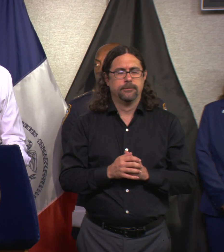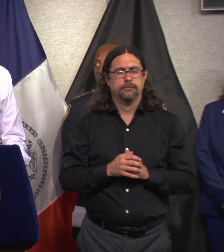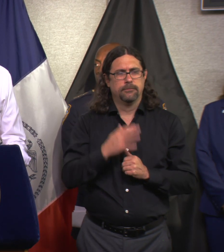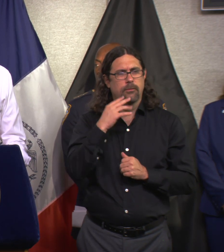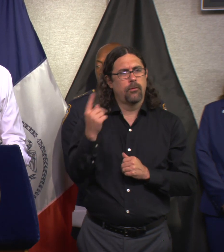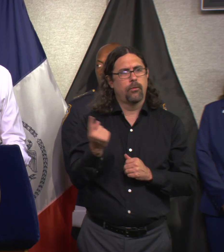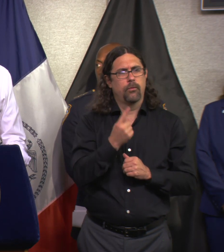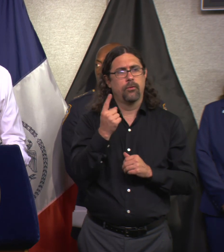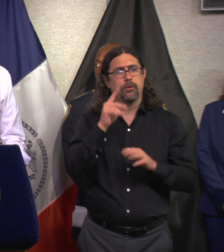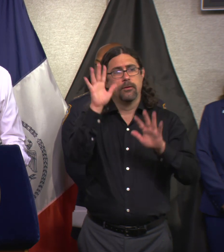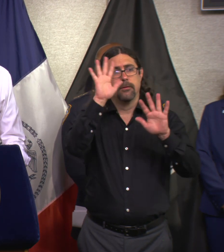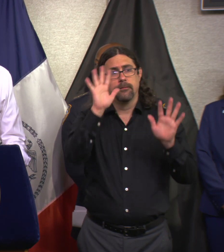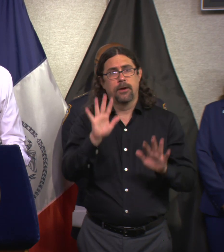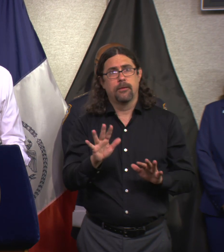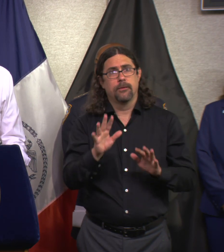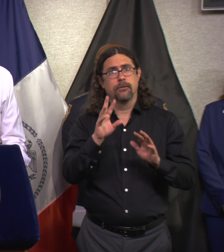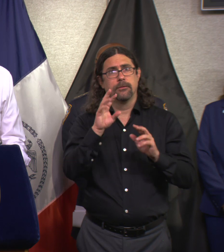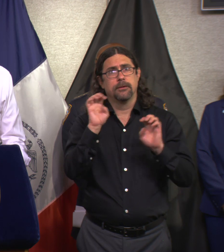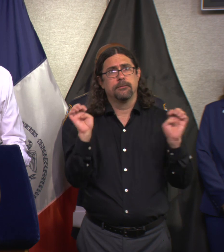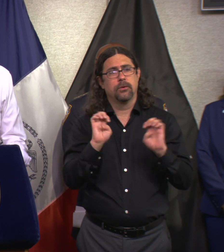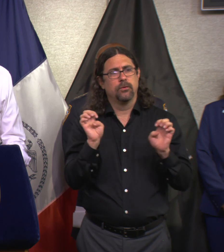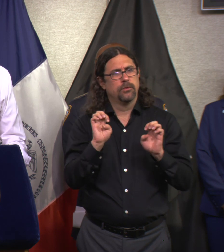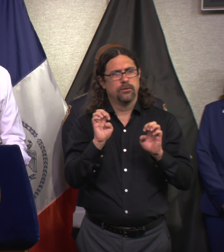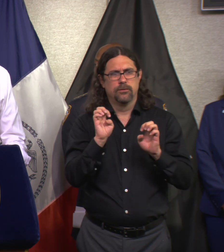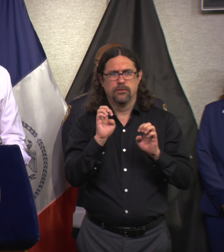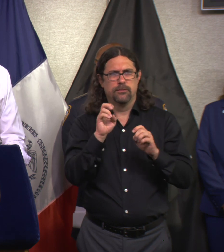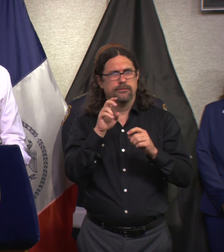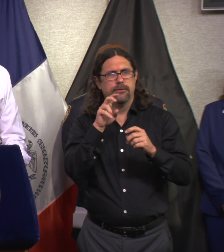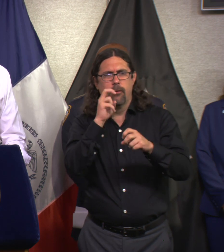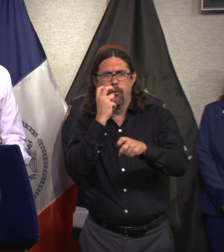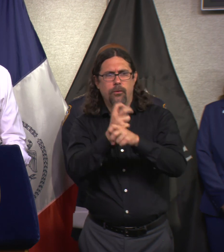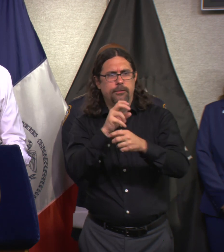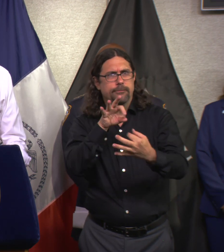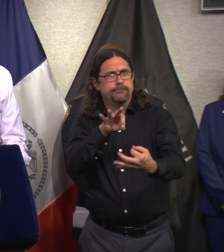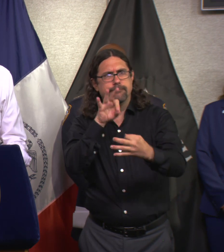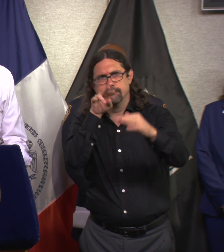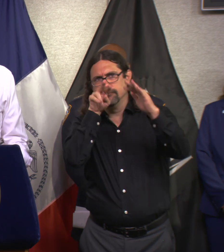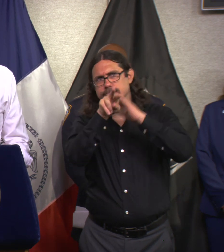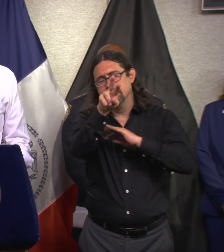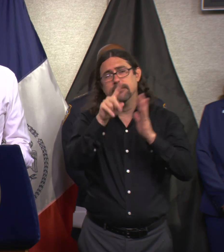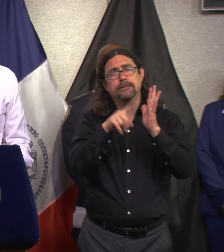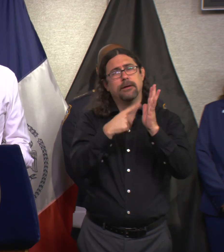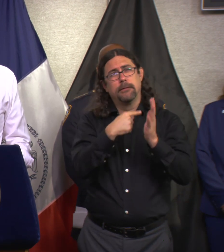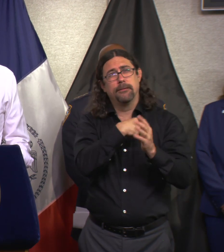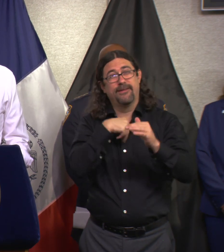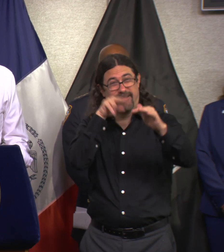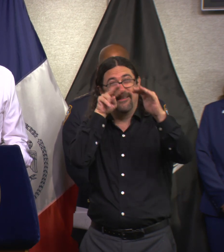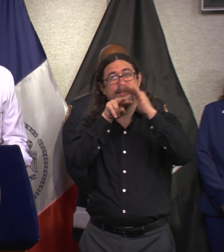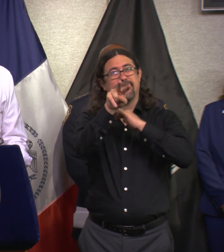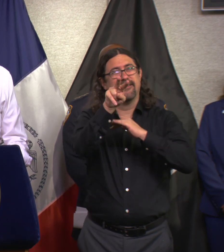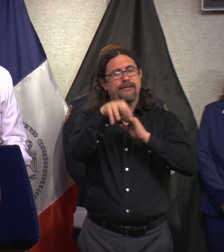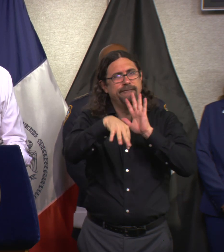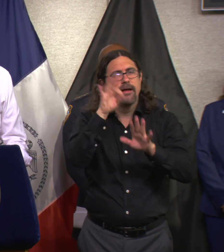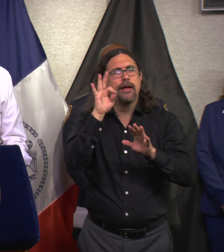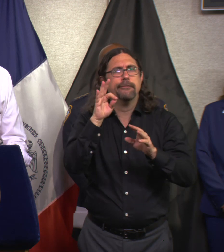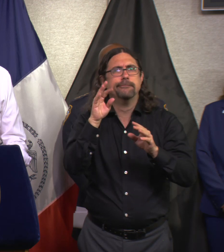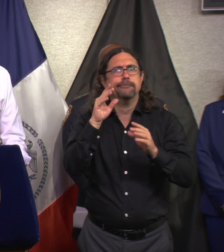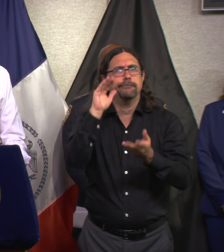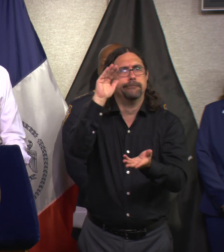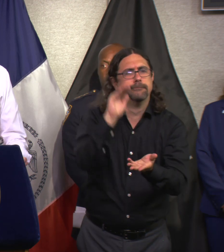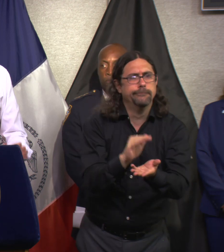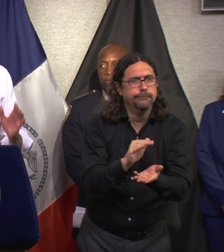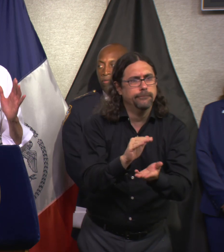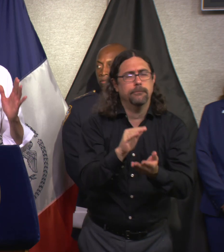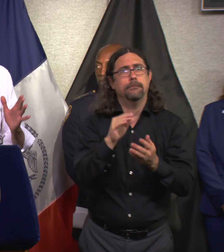sometimes for the worse, sometimes the timing changes, so there'll be regular updates. Sometimes you'll get them from me, sometimes you'll get them from our emergency management